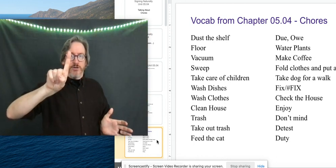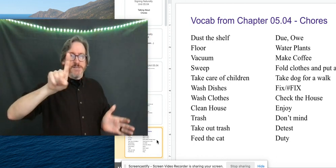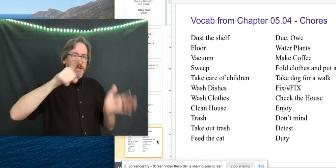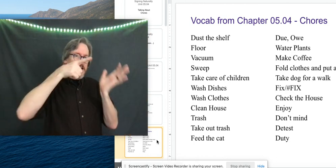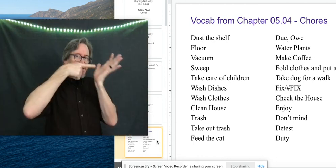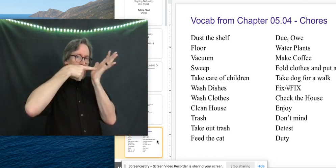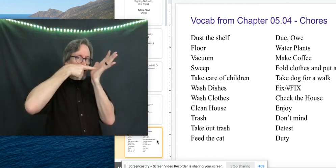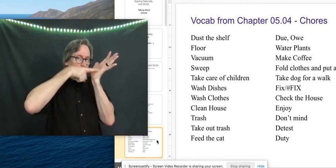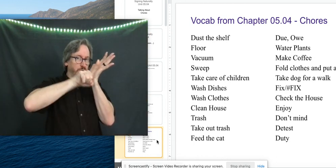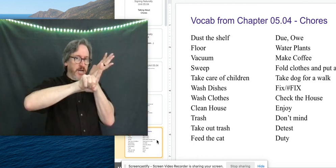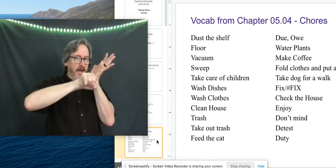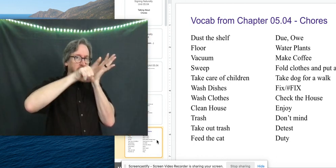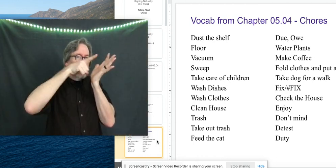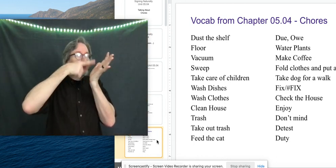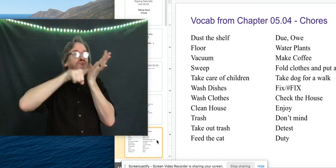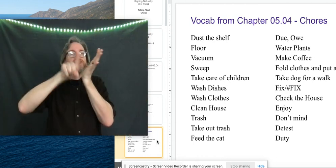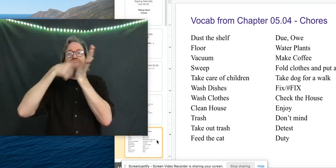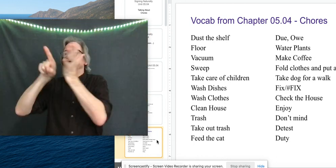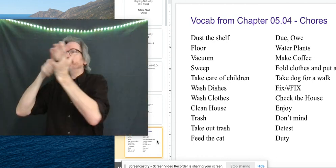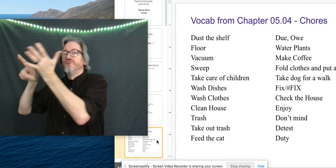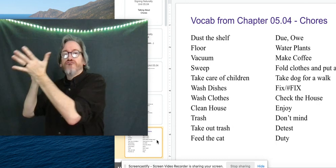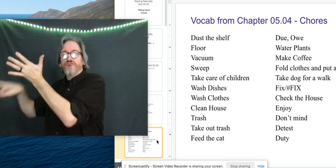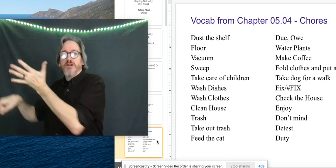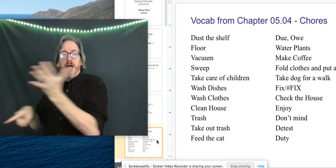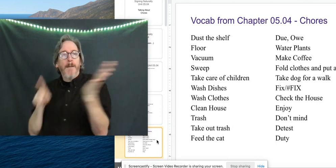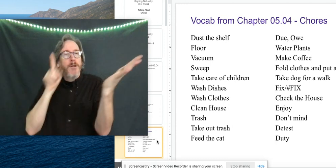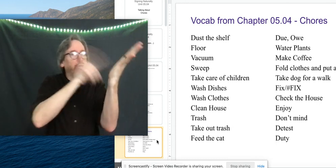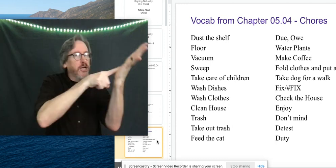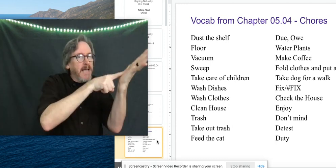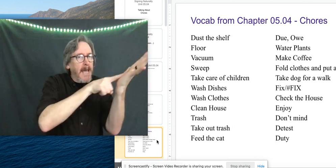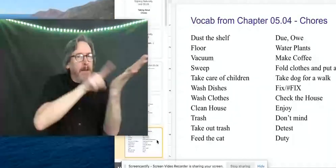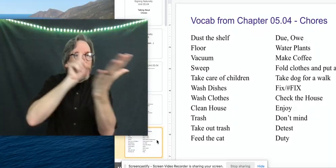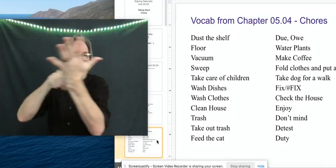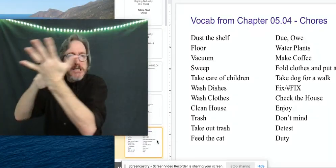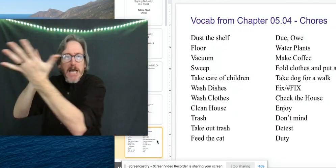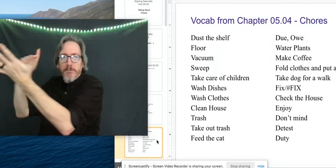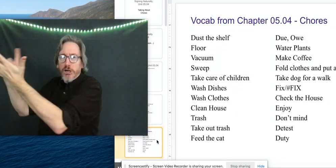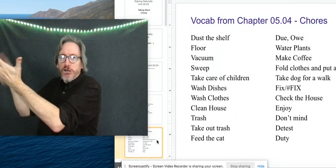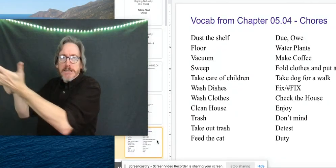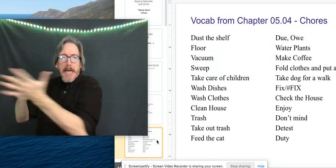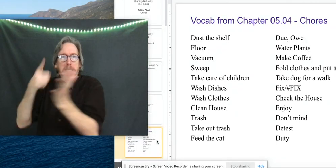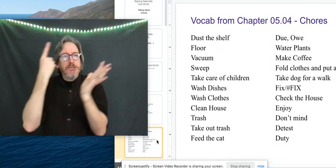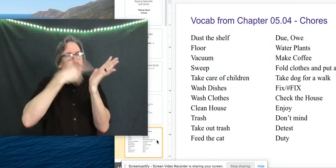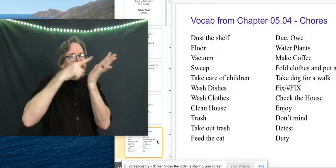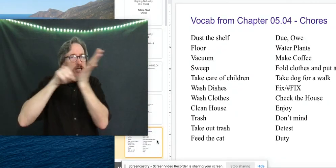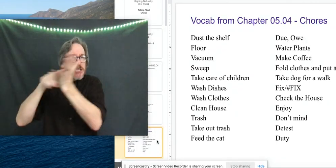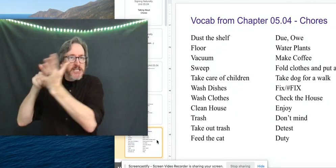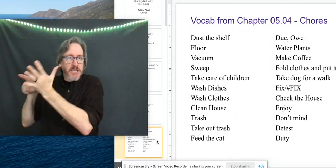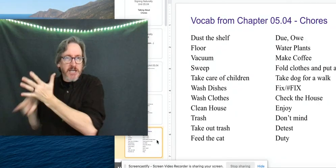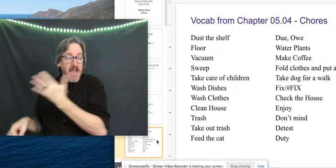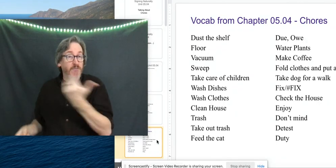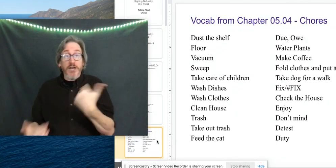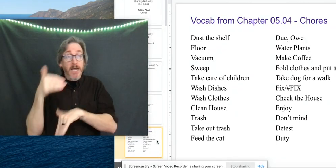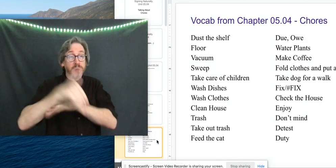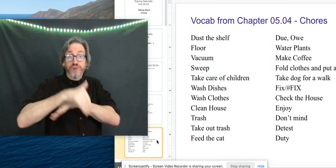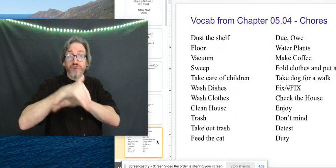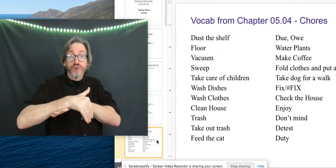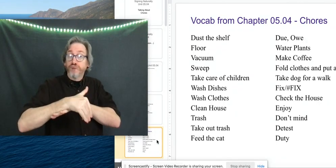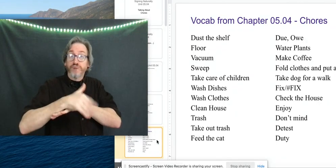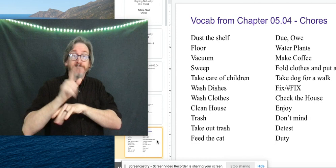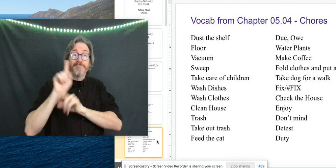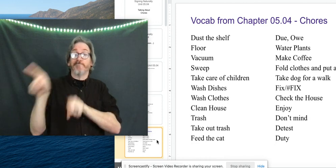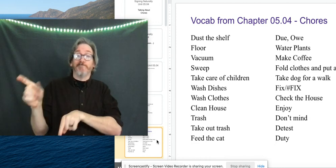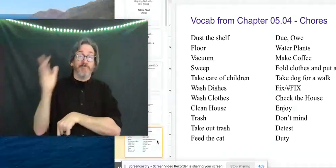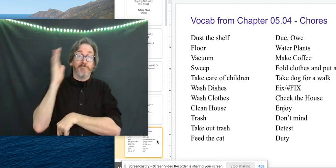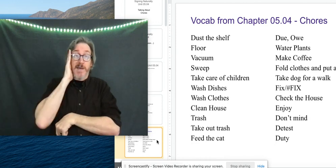and you're using your index finger to check, I'm going to look at that. I'm going to look at that. I'm going to look at that. Check, check, check, check, check. Every night.